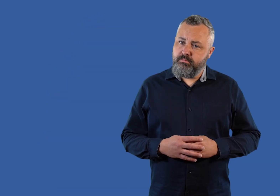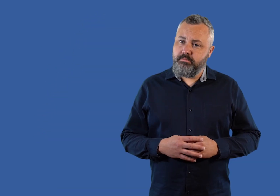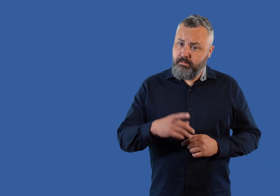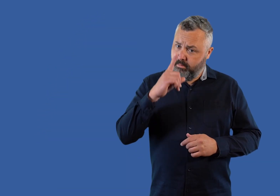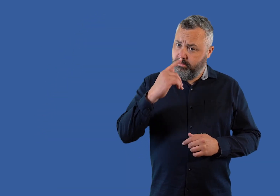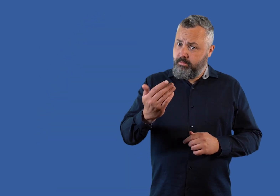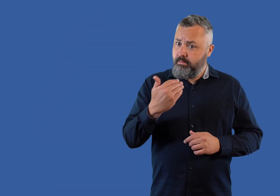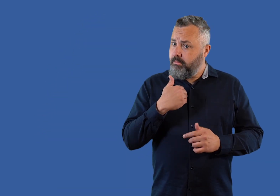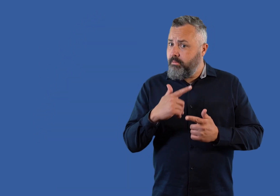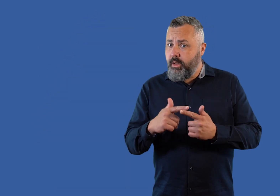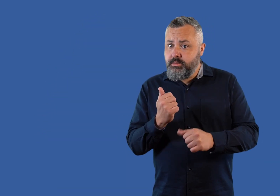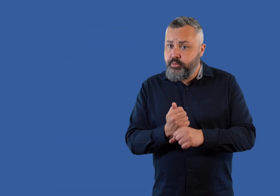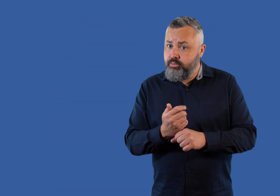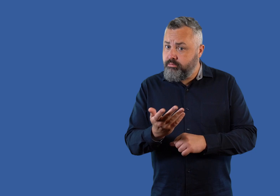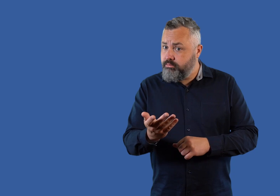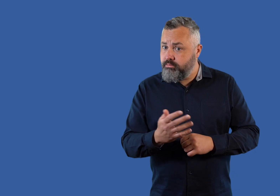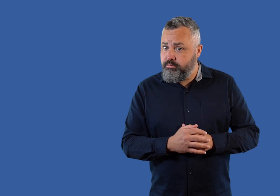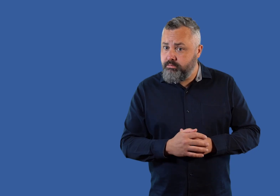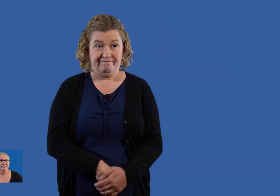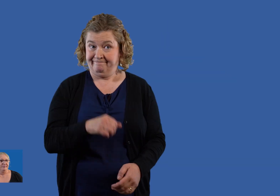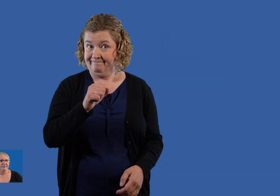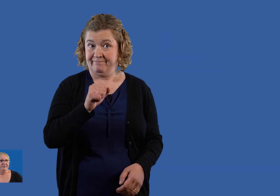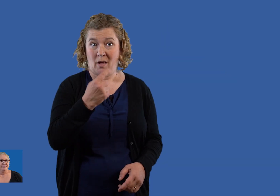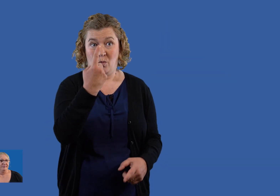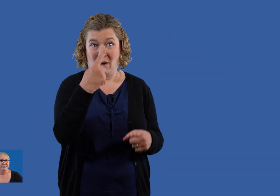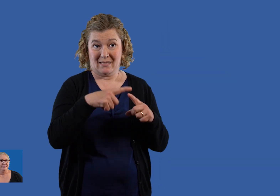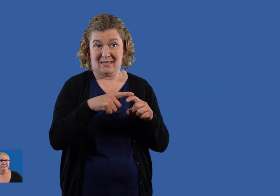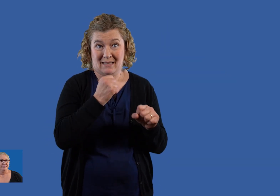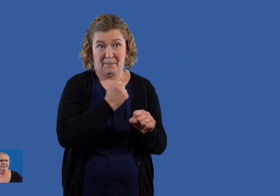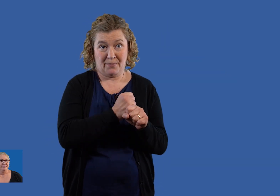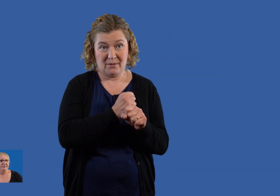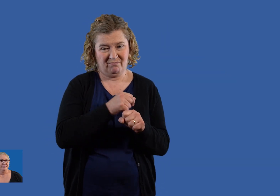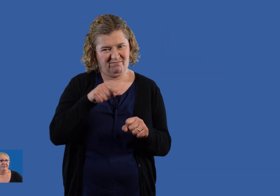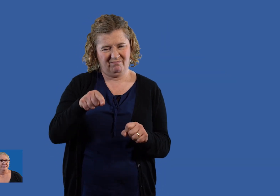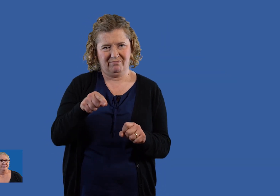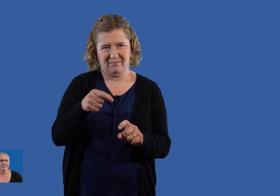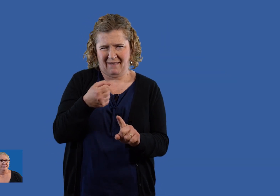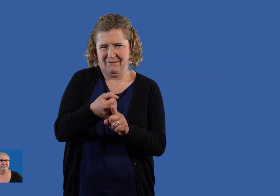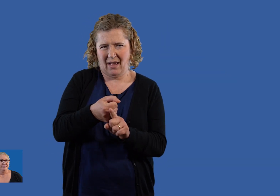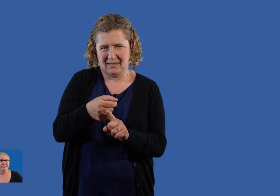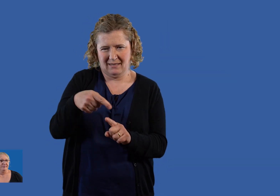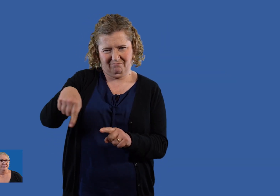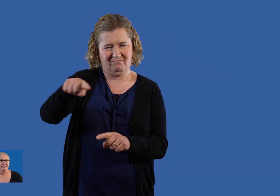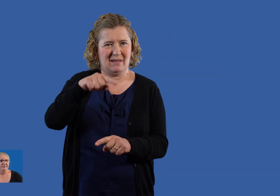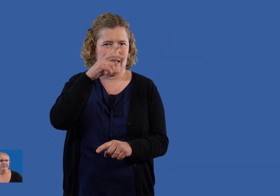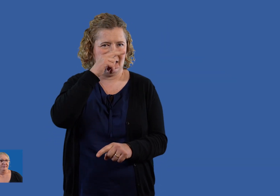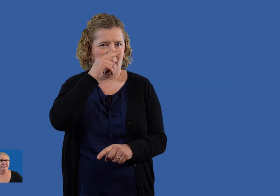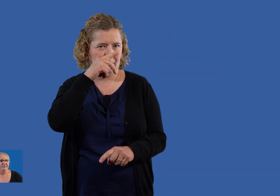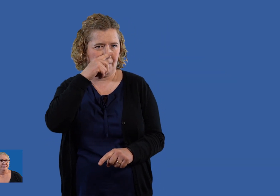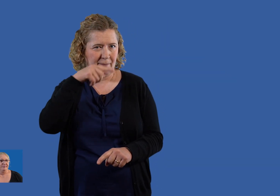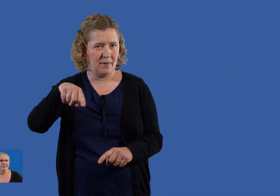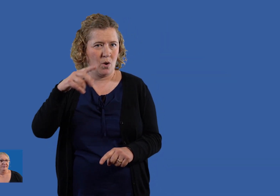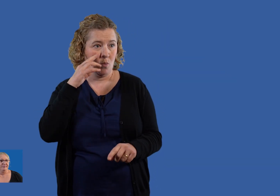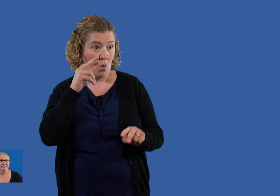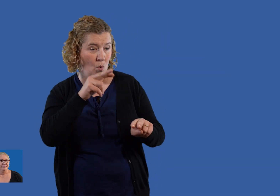Can you give an example of this? Well, one example can affect young people when dealing with social media.